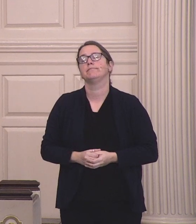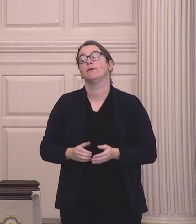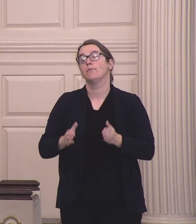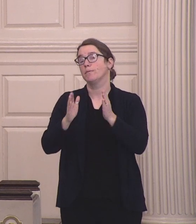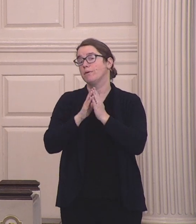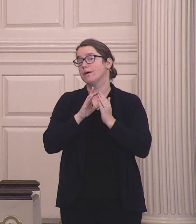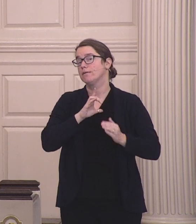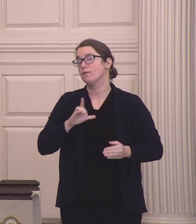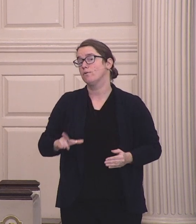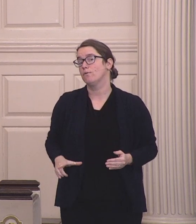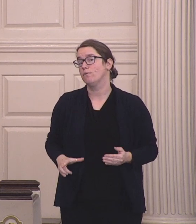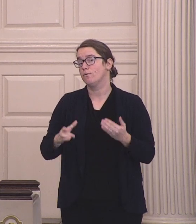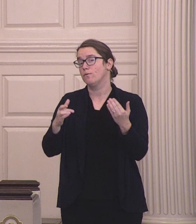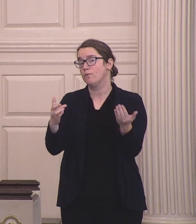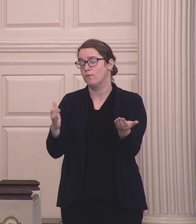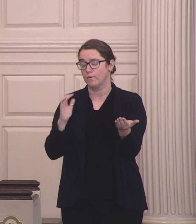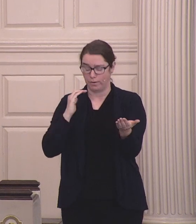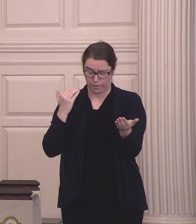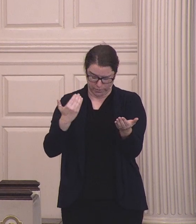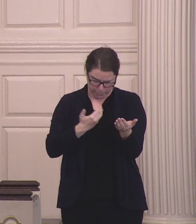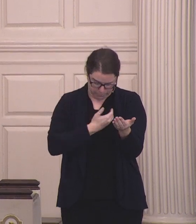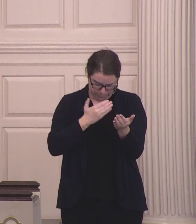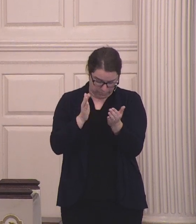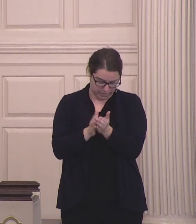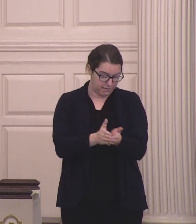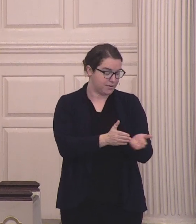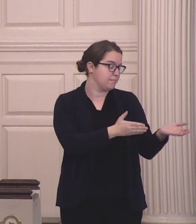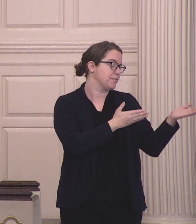we pray to the Lord.